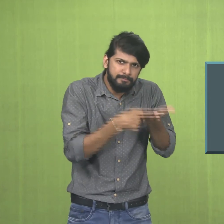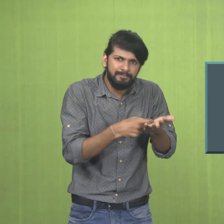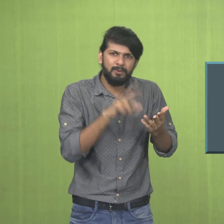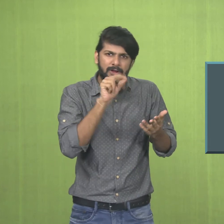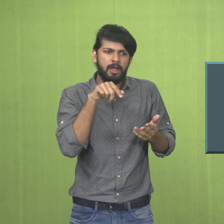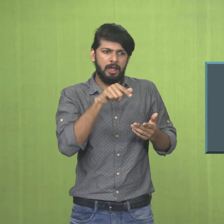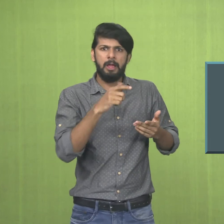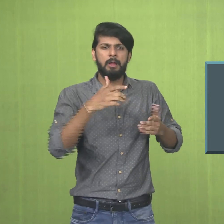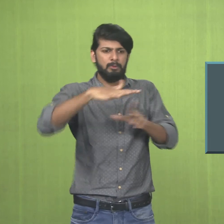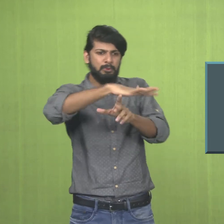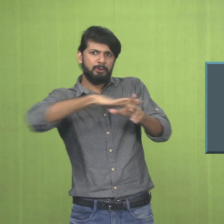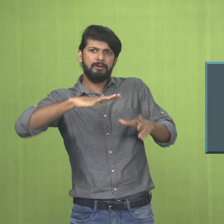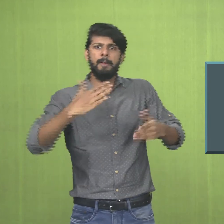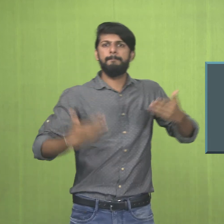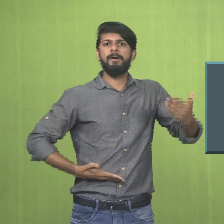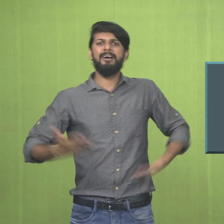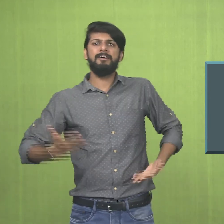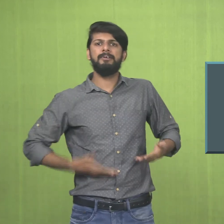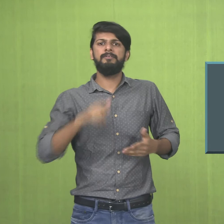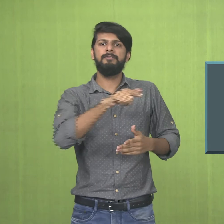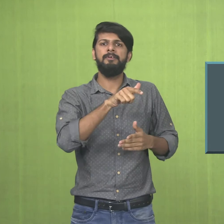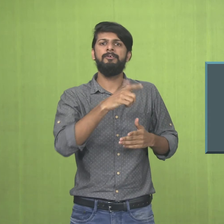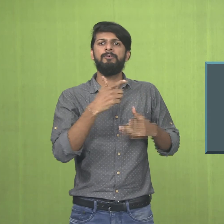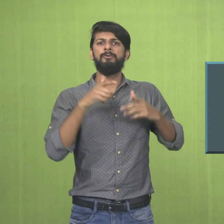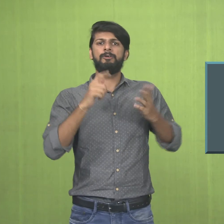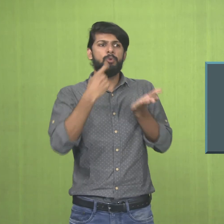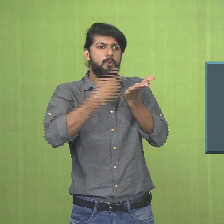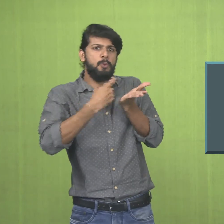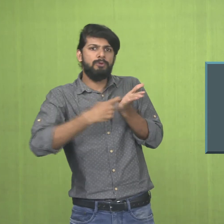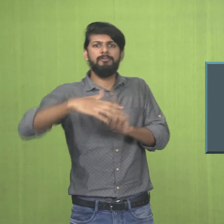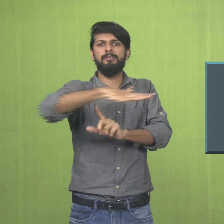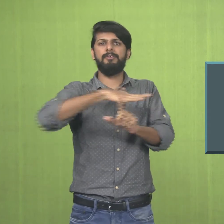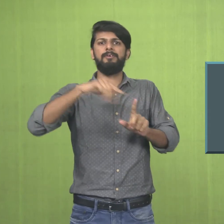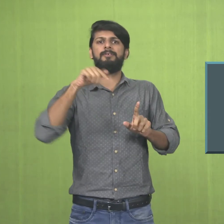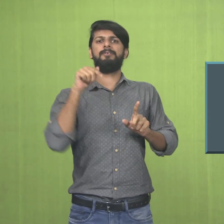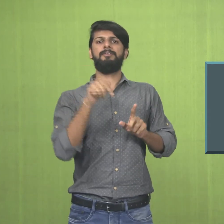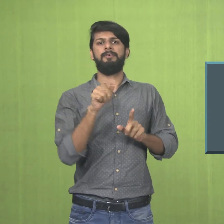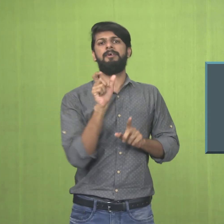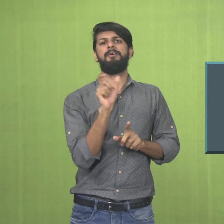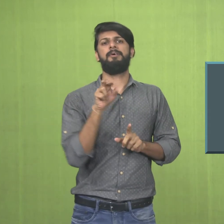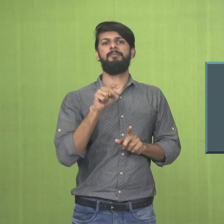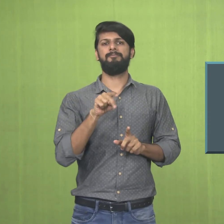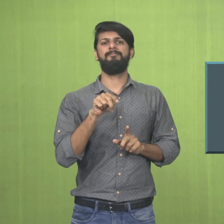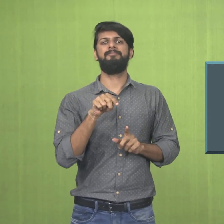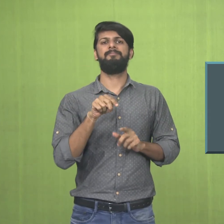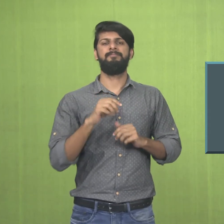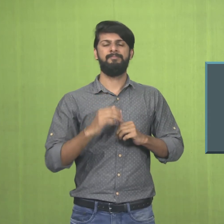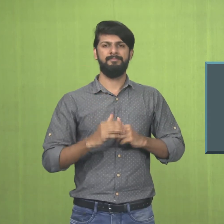of customs that the king has their own people who keep fanning the king, there are people who respect him.